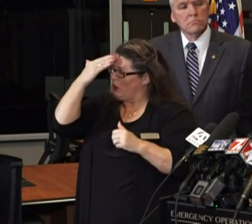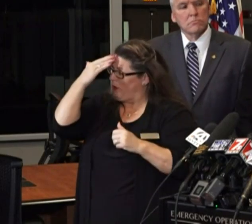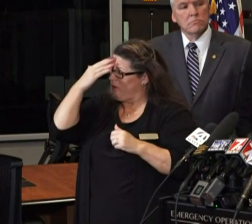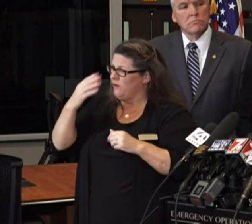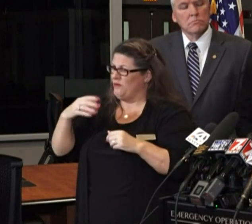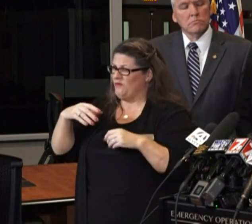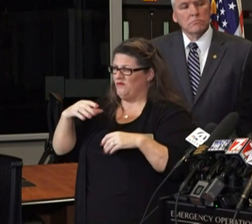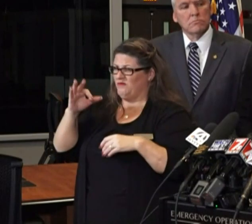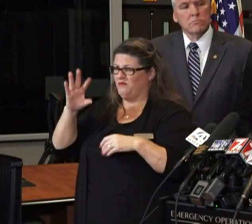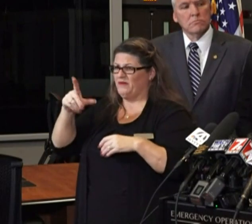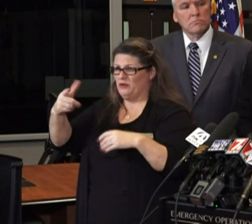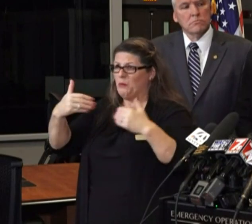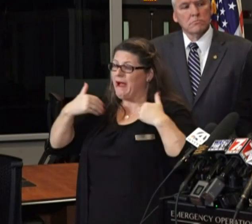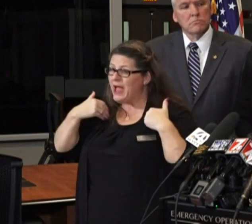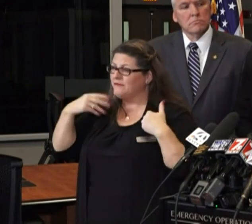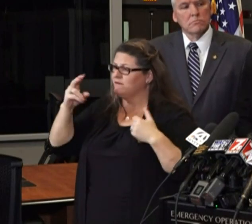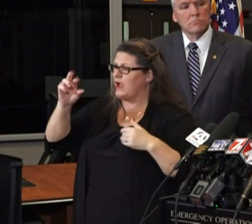So